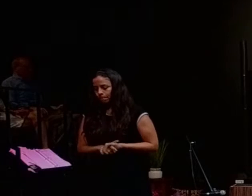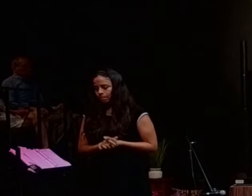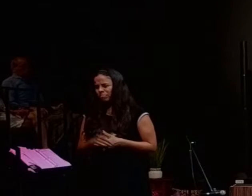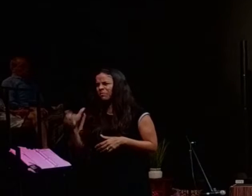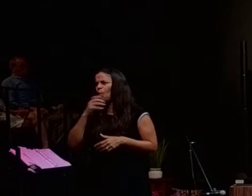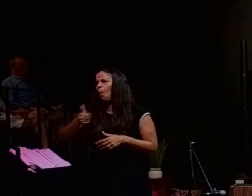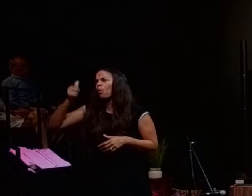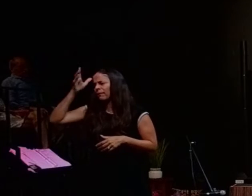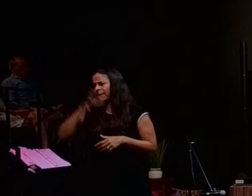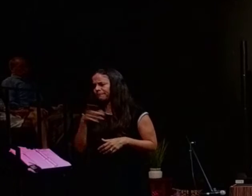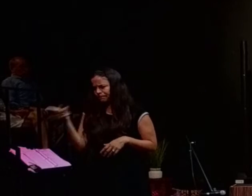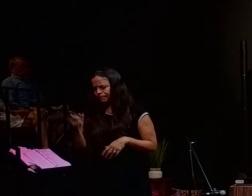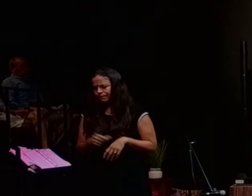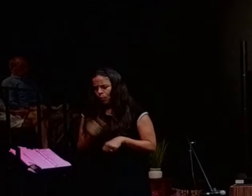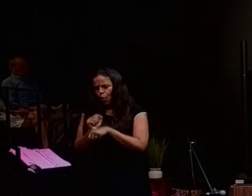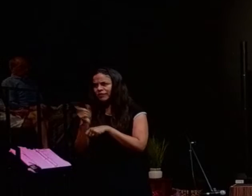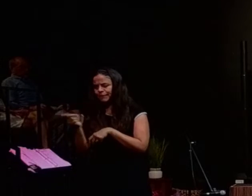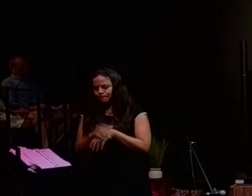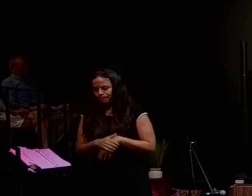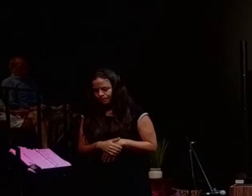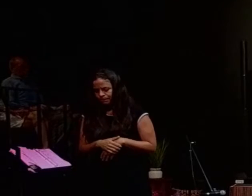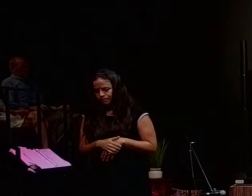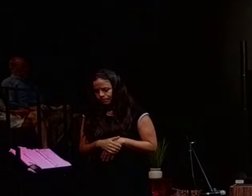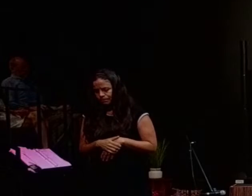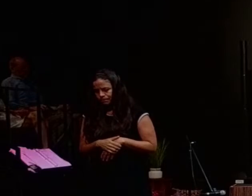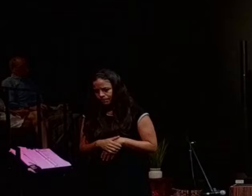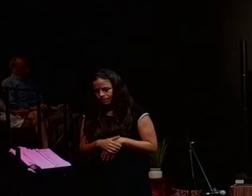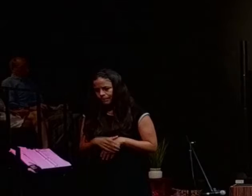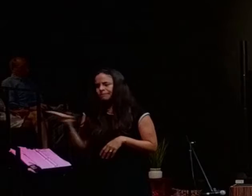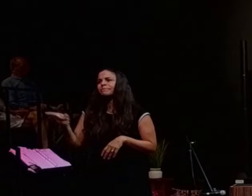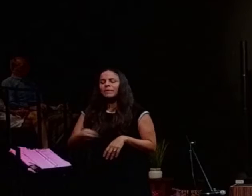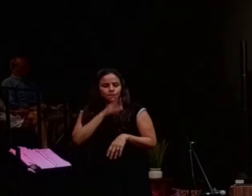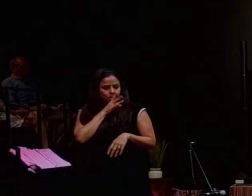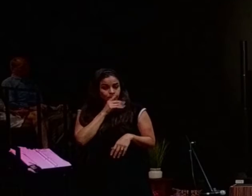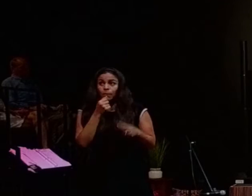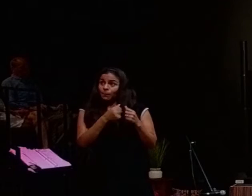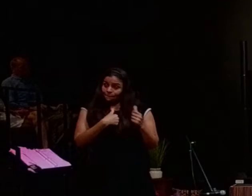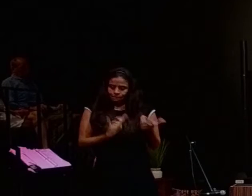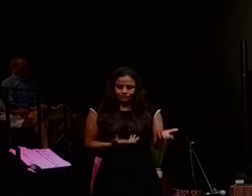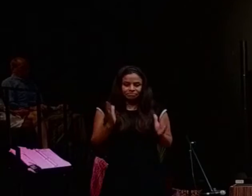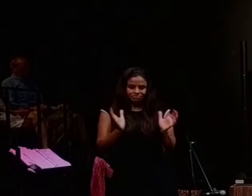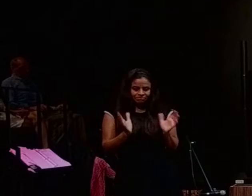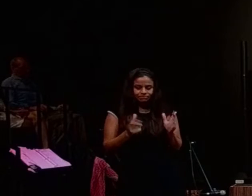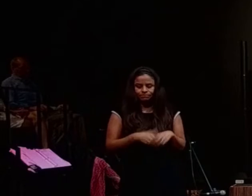he's an older gentleman. And started talking to me, and then he